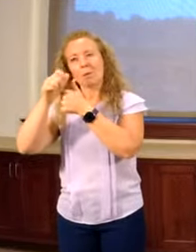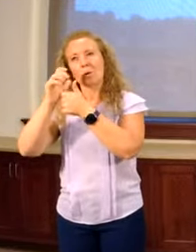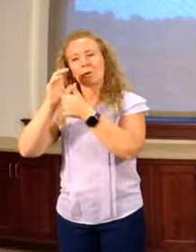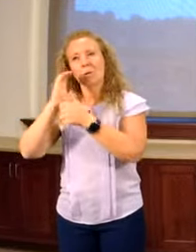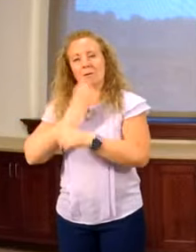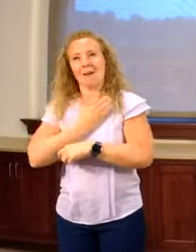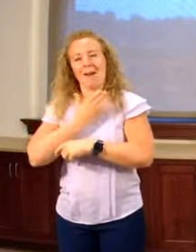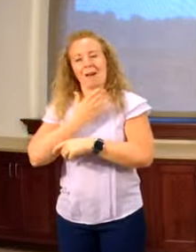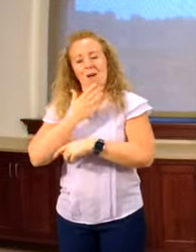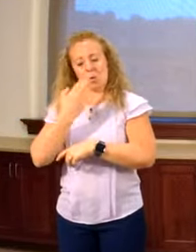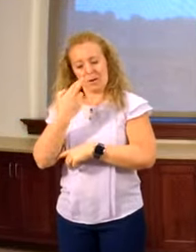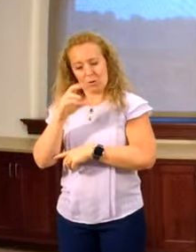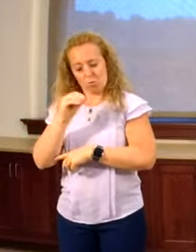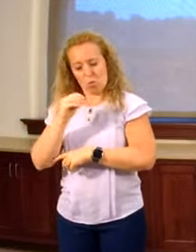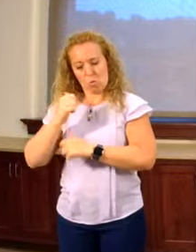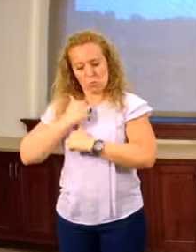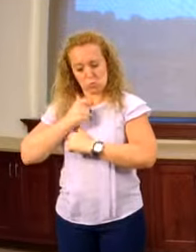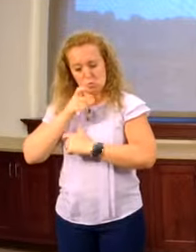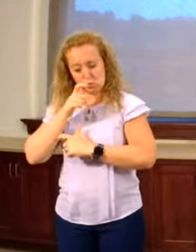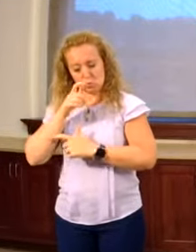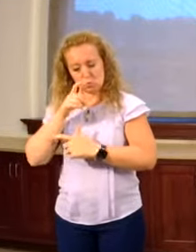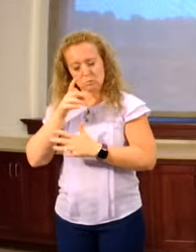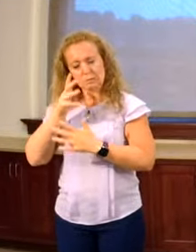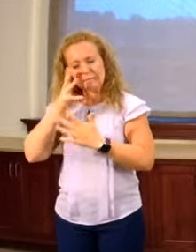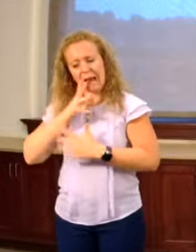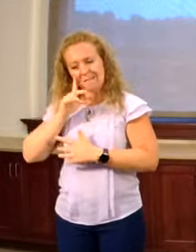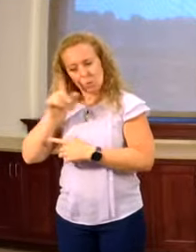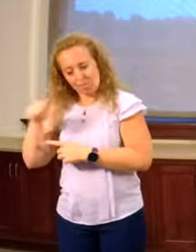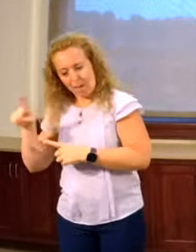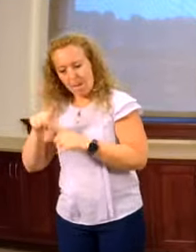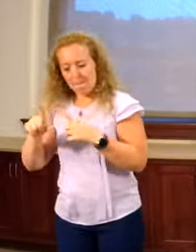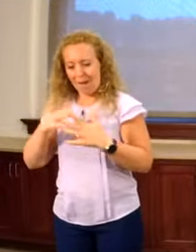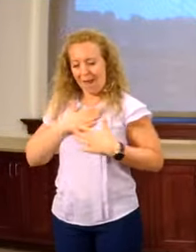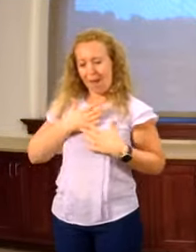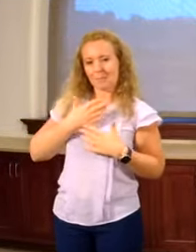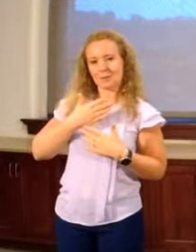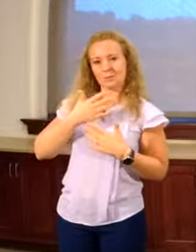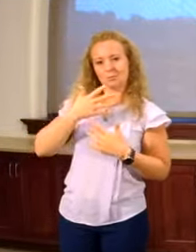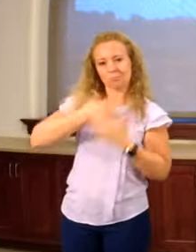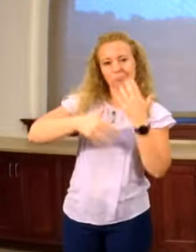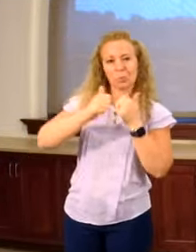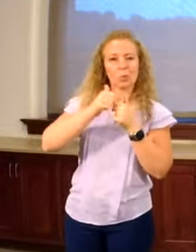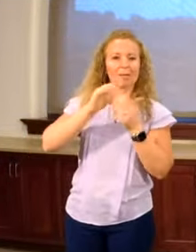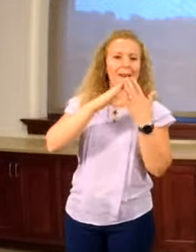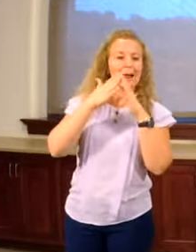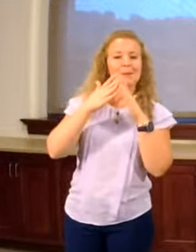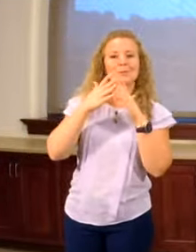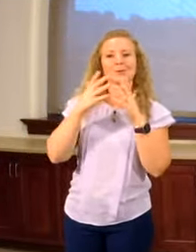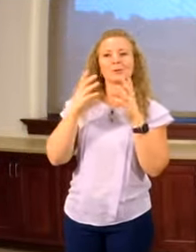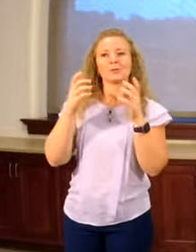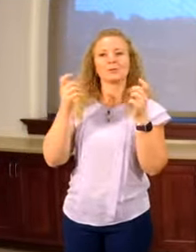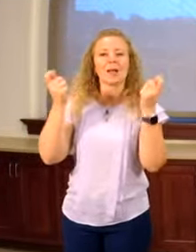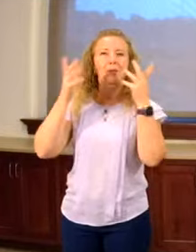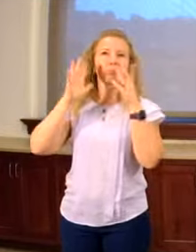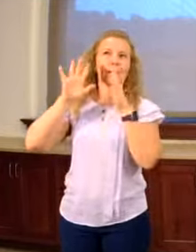on Memorial Day, as they were, somber for that, but happy to be with their neighbors and to be out and about.